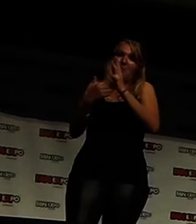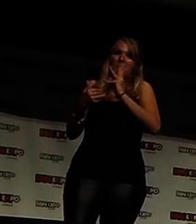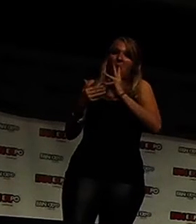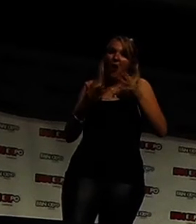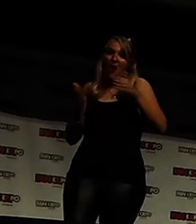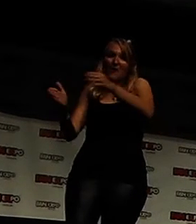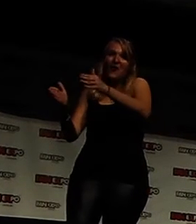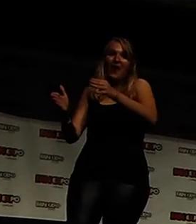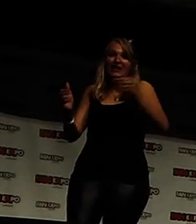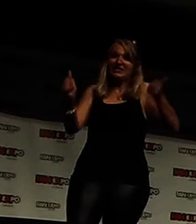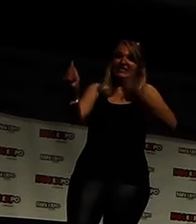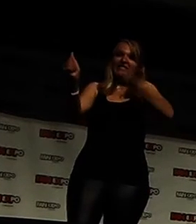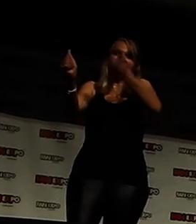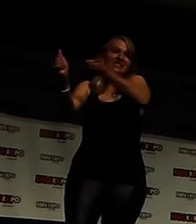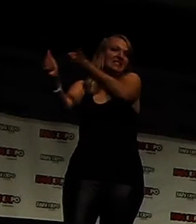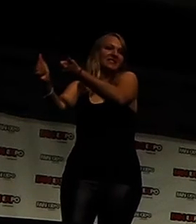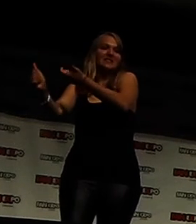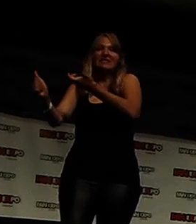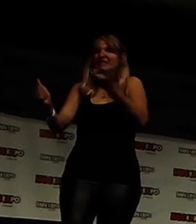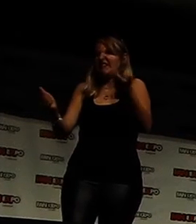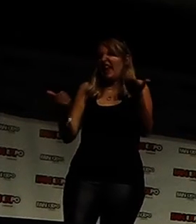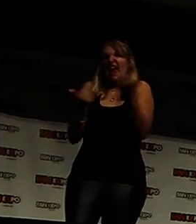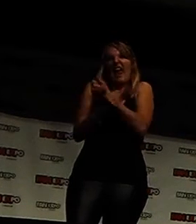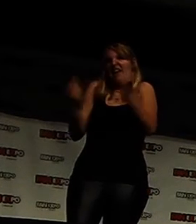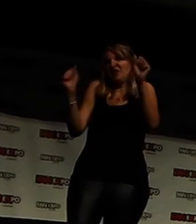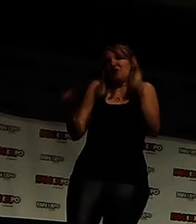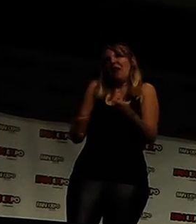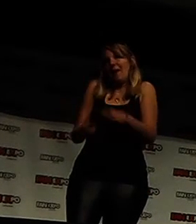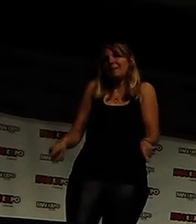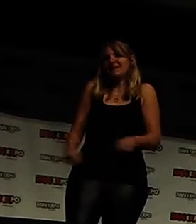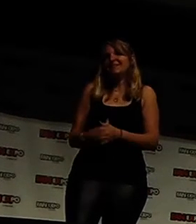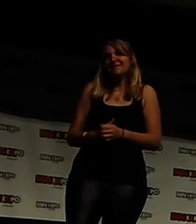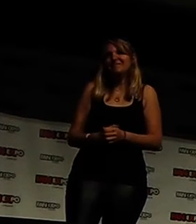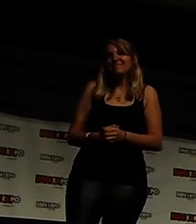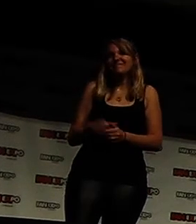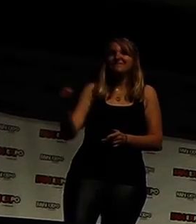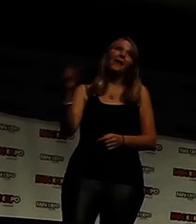Or like, you know, all sorts could happen.